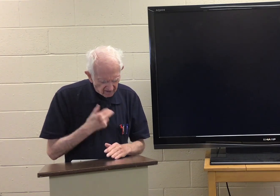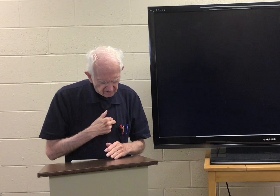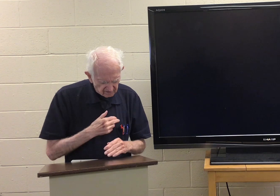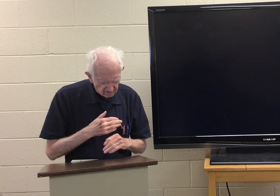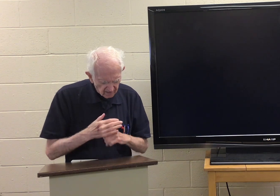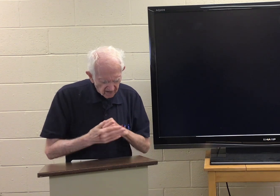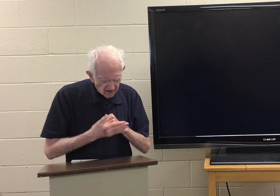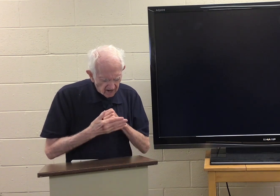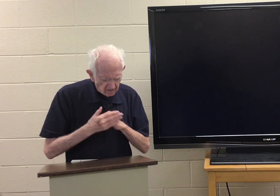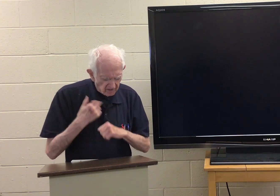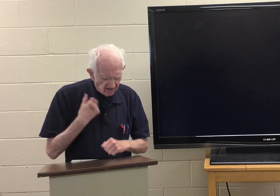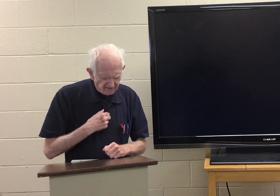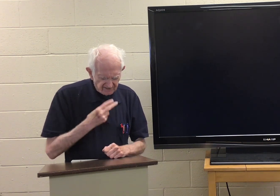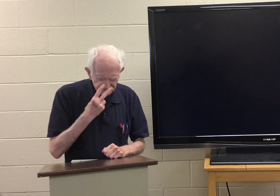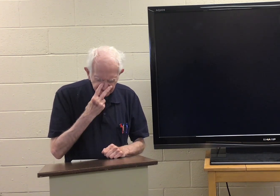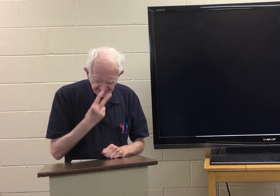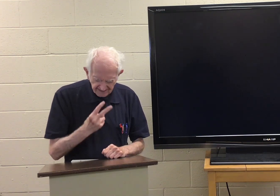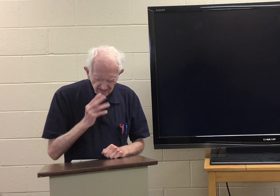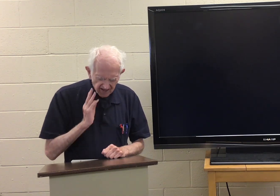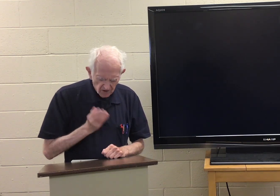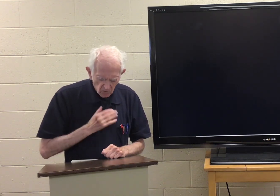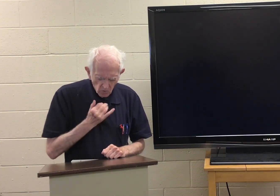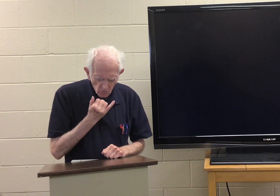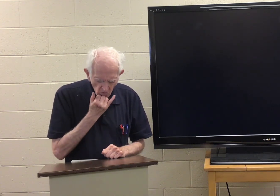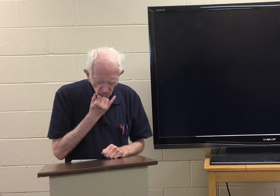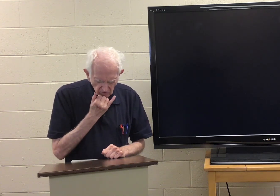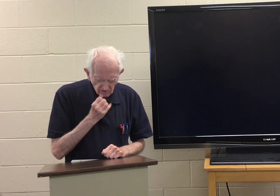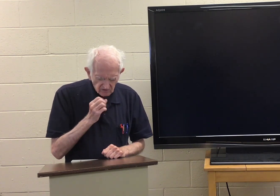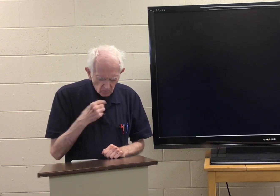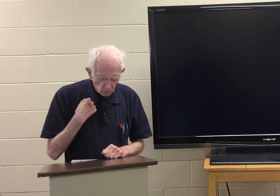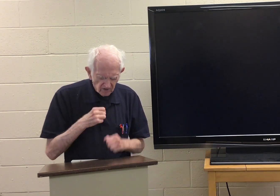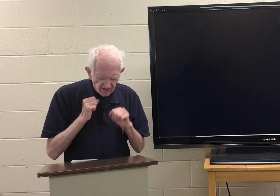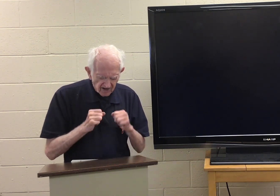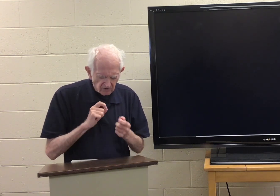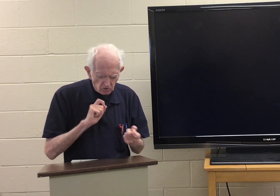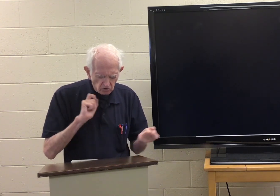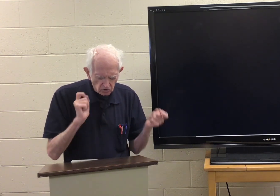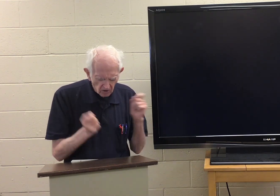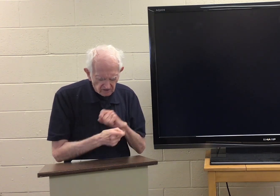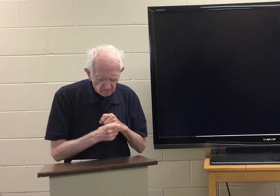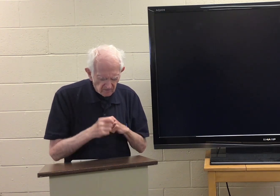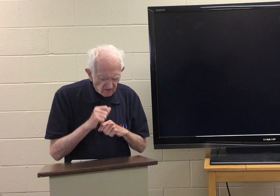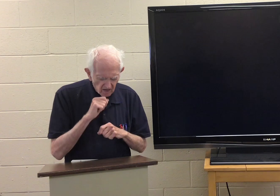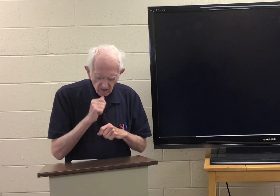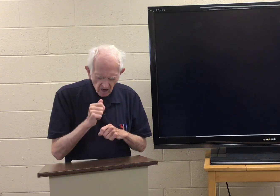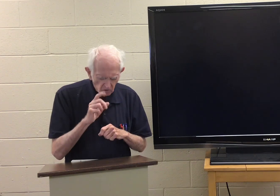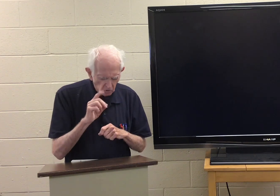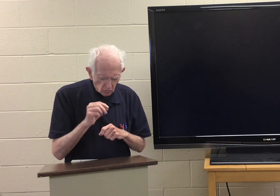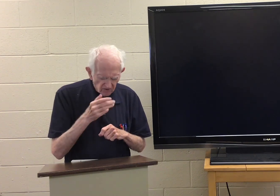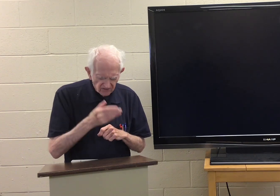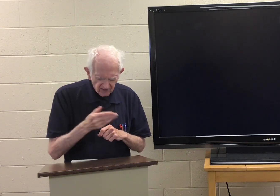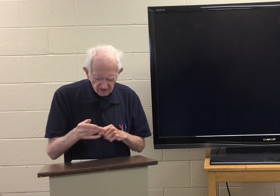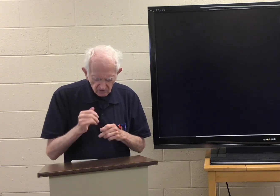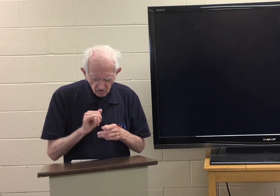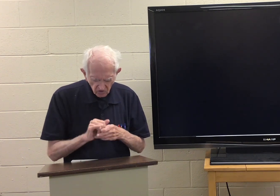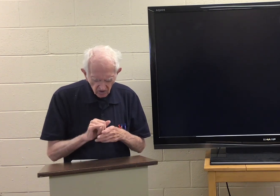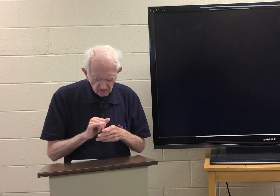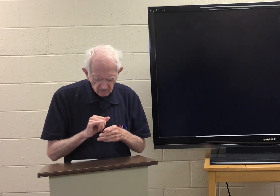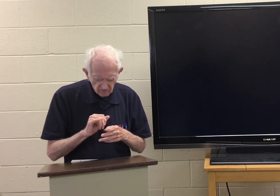us and help us to see our wrong, so that we can change and not do things